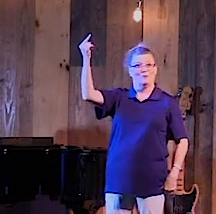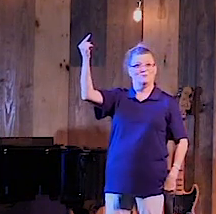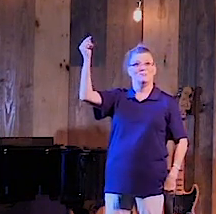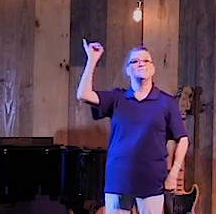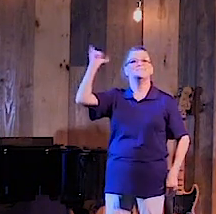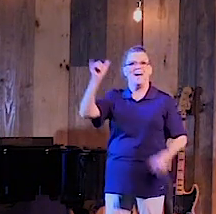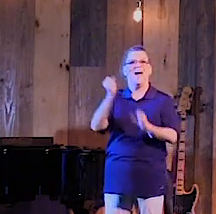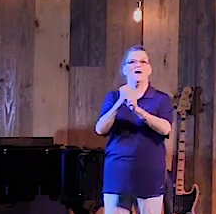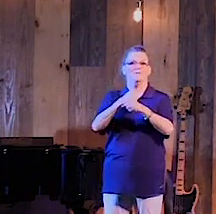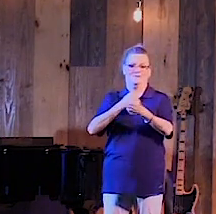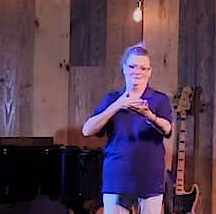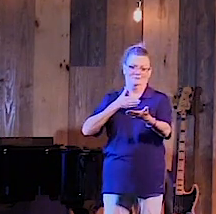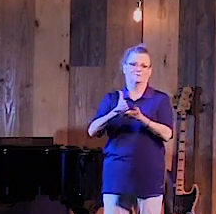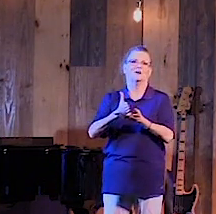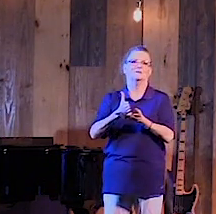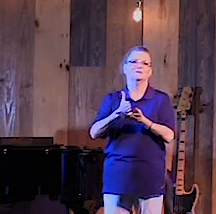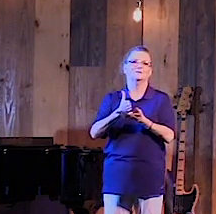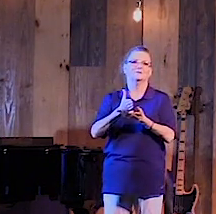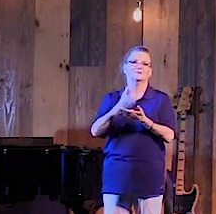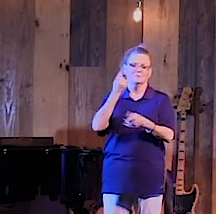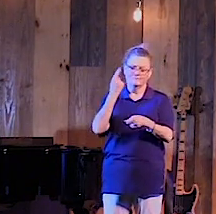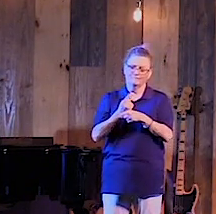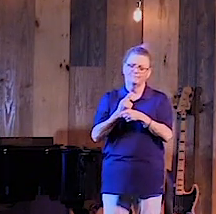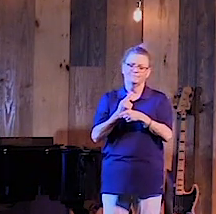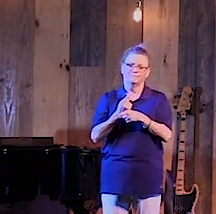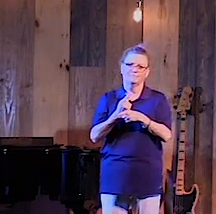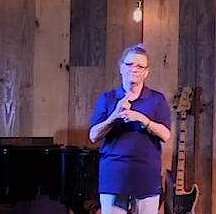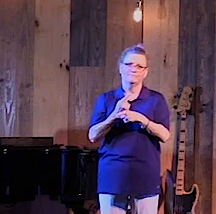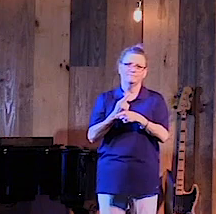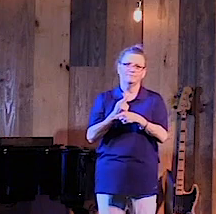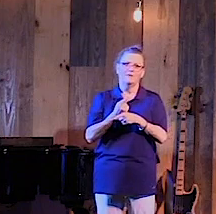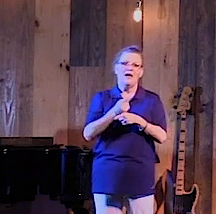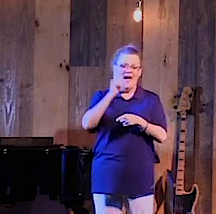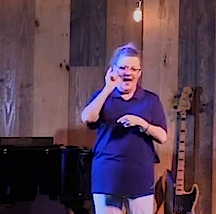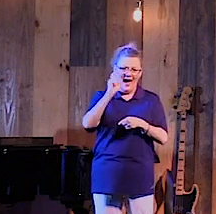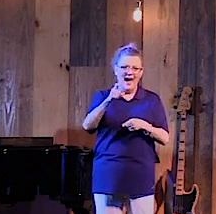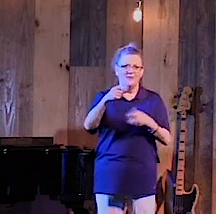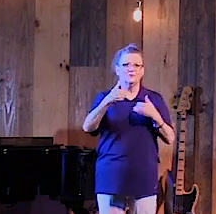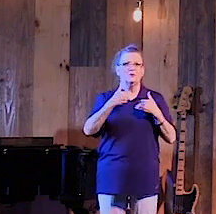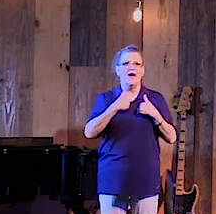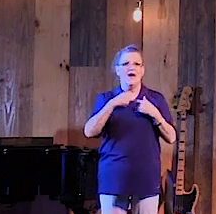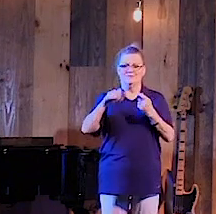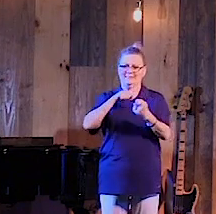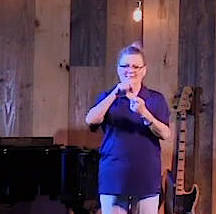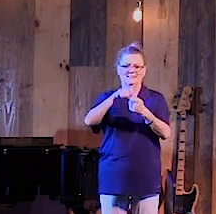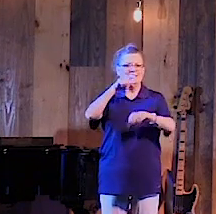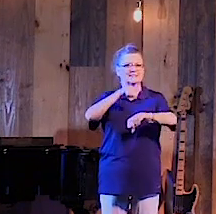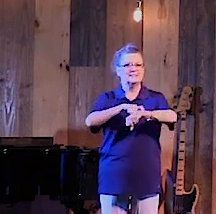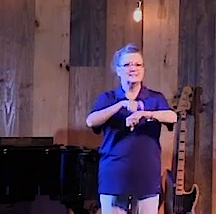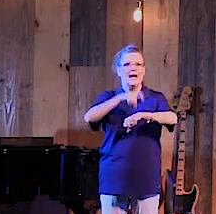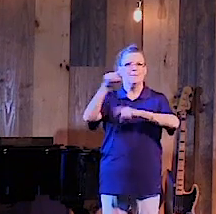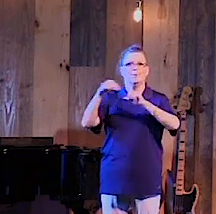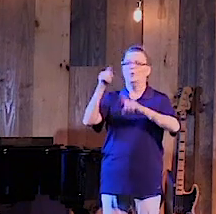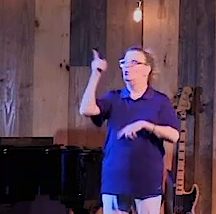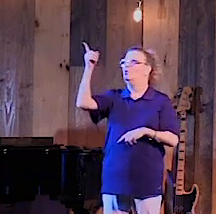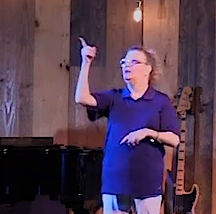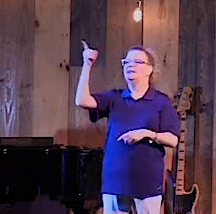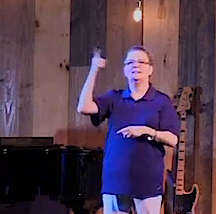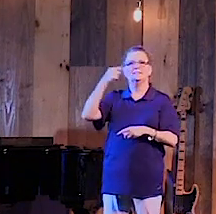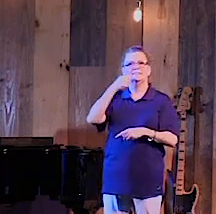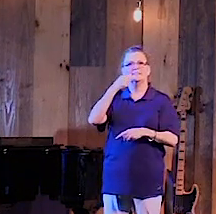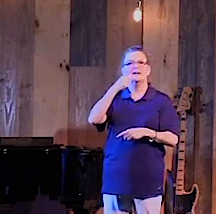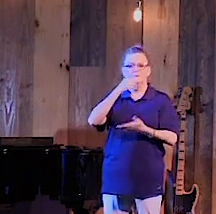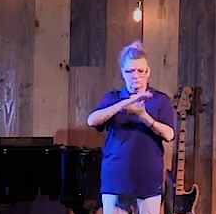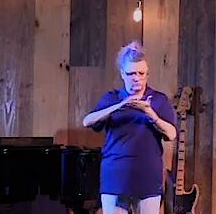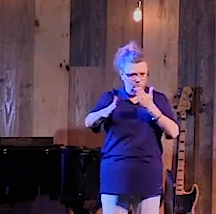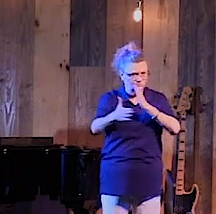right. We have to have a point in time, asking him at a point in time to forgive us and to save us. Hearing him declare